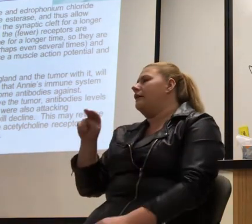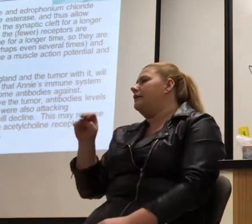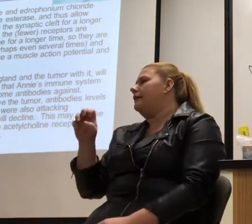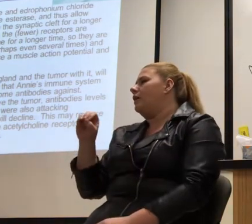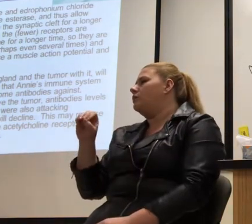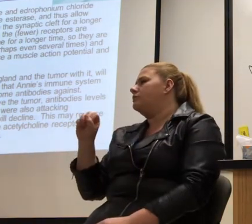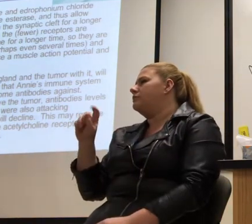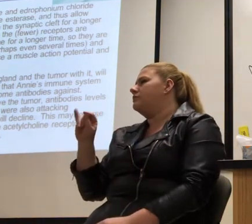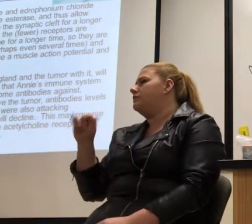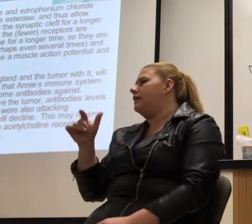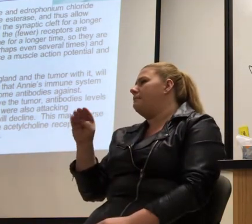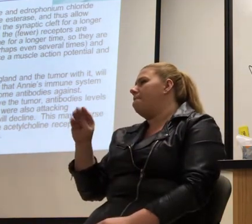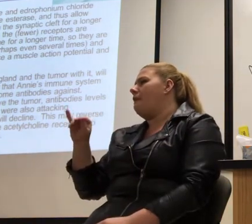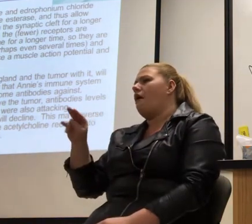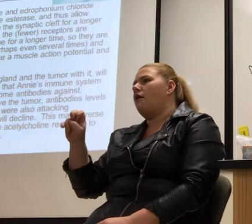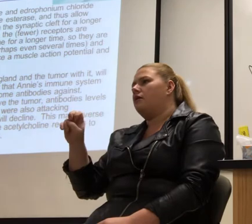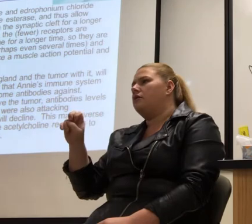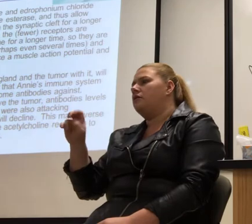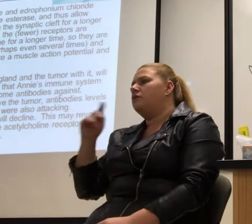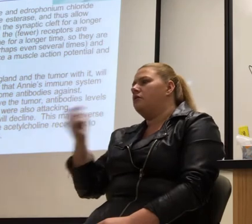neostigmine,